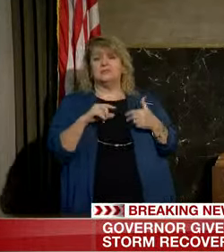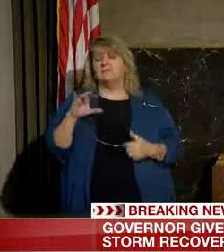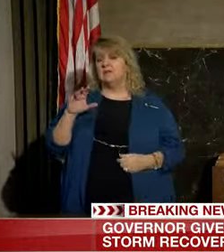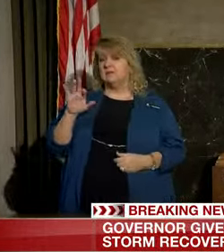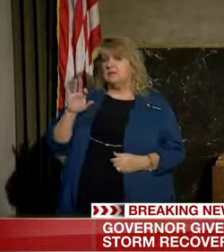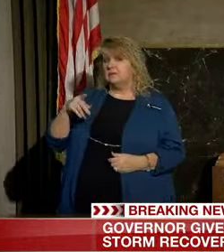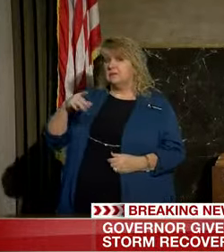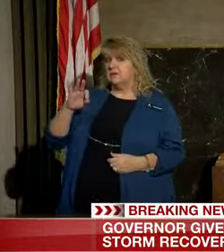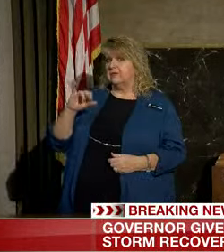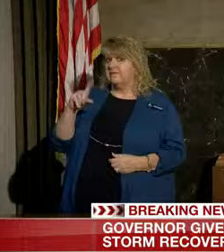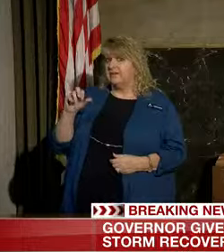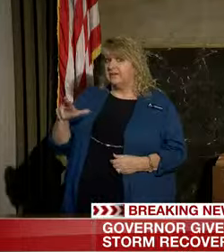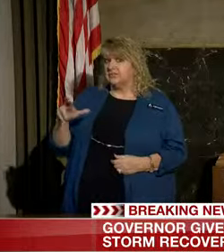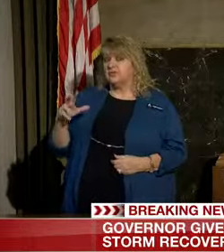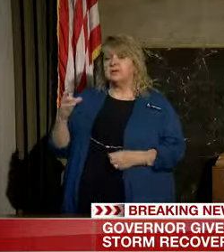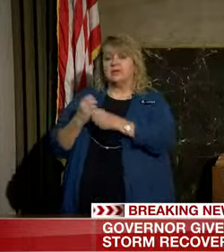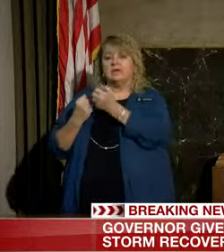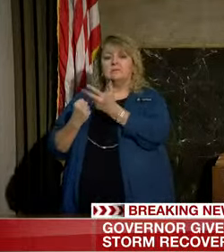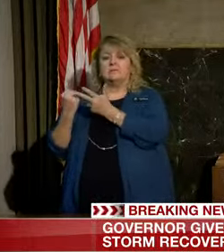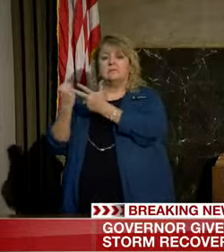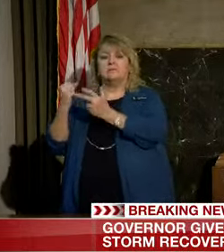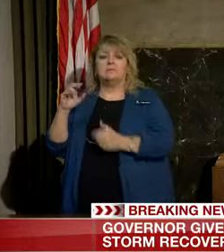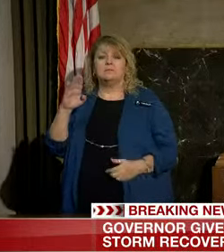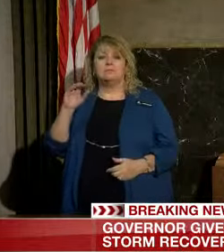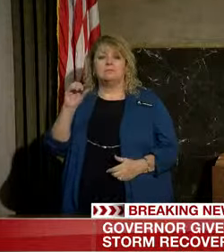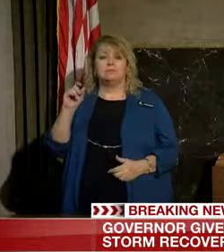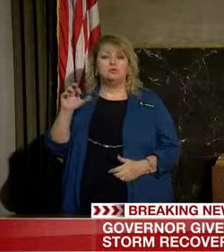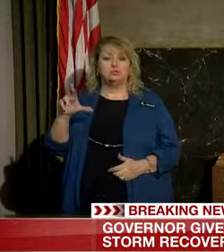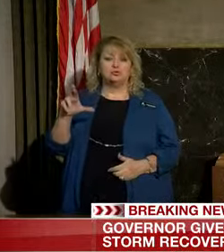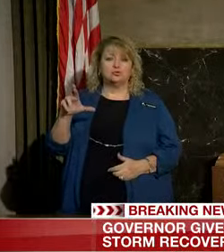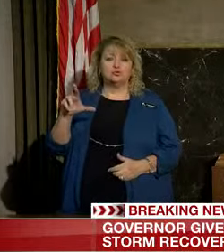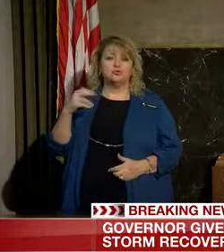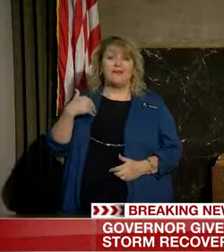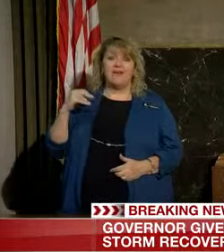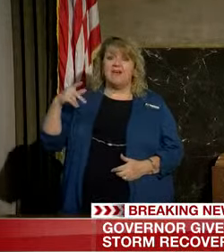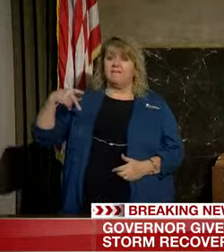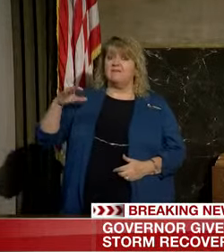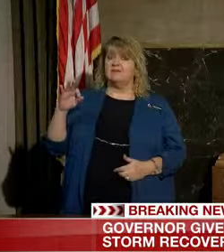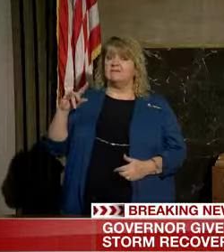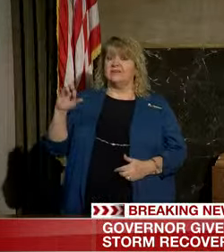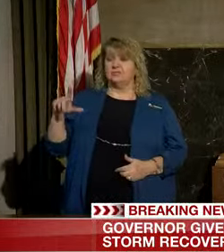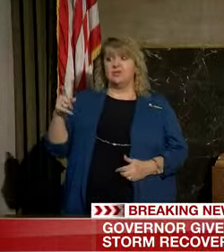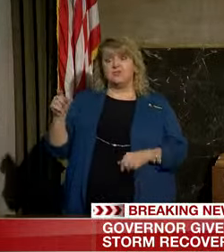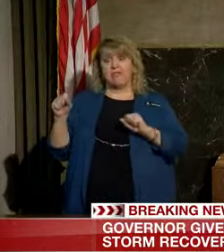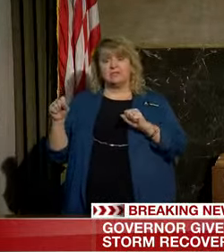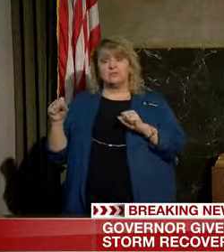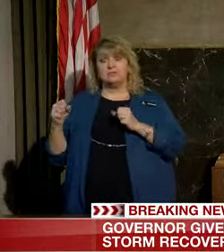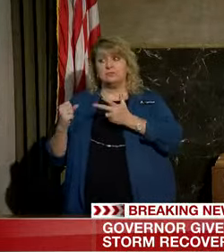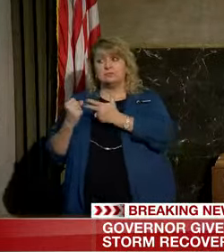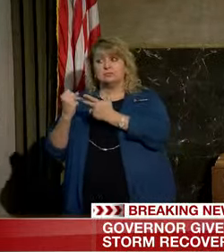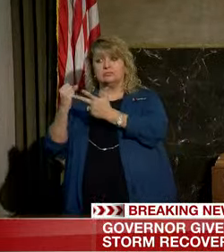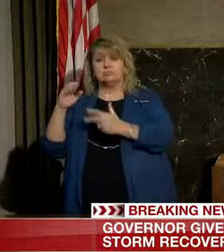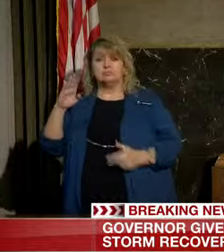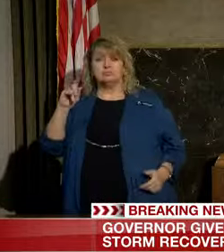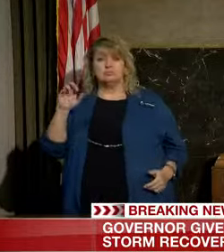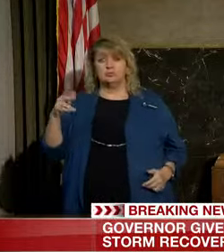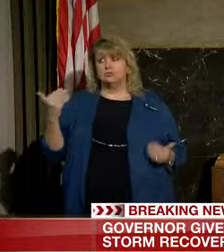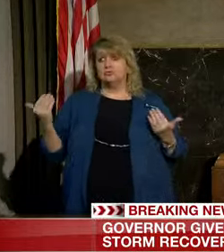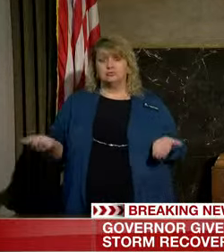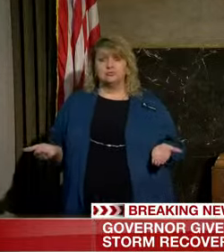Pfizer vaccine. If you were vaccinated with Pfizer and you're eligible to do so. All of this is important to